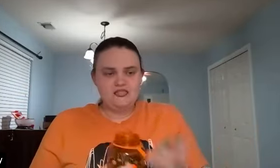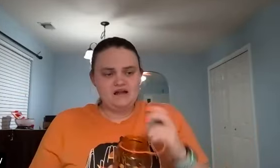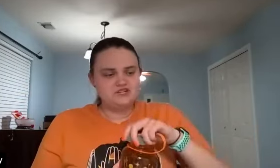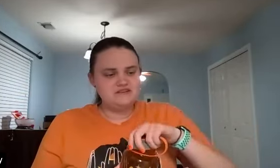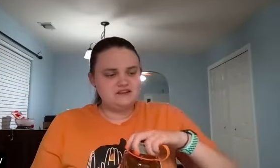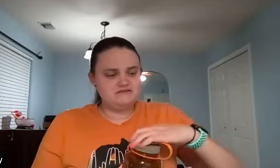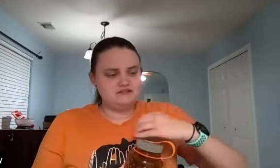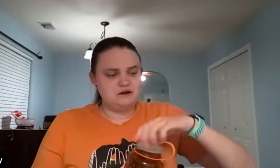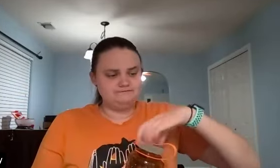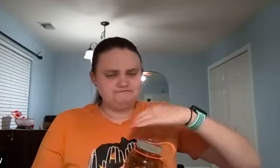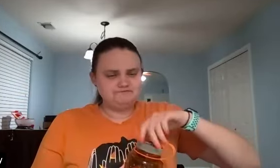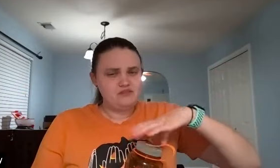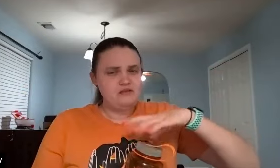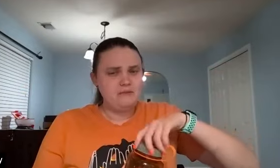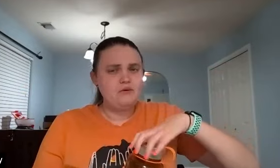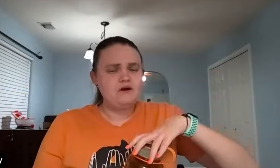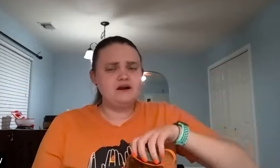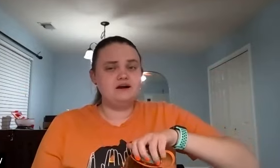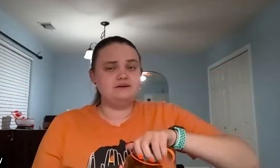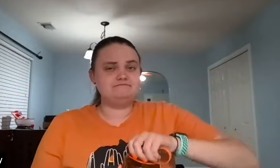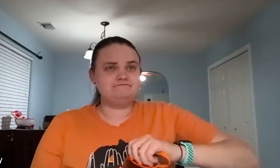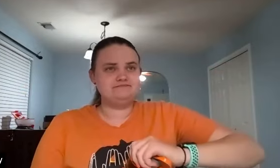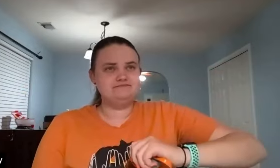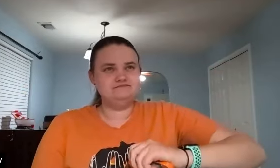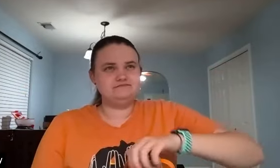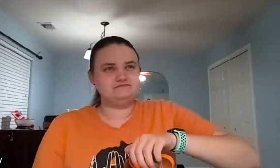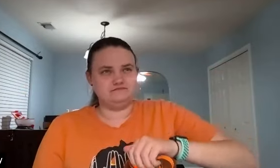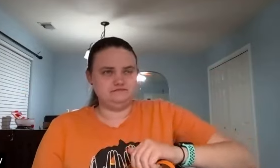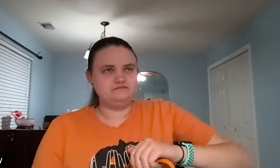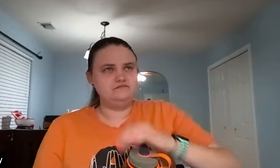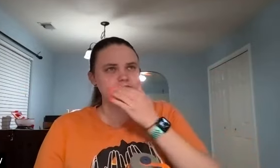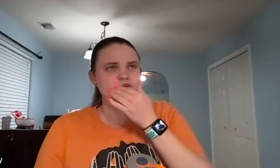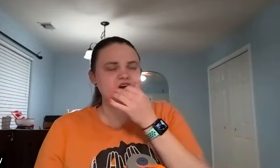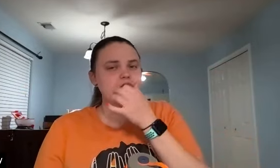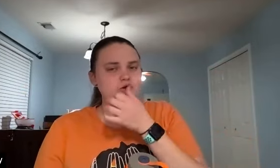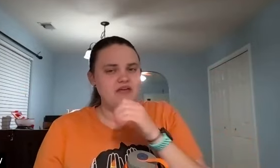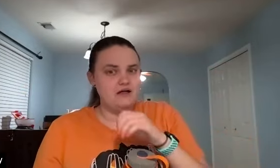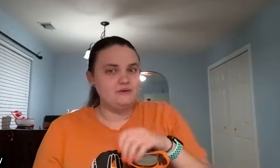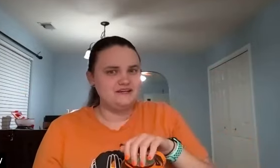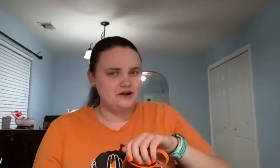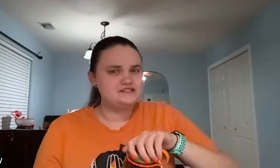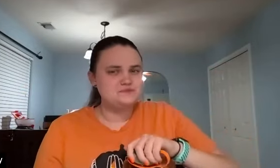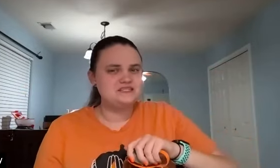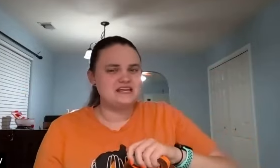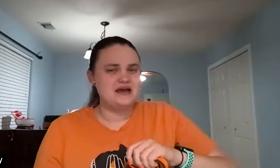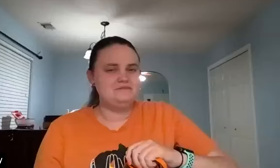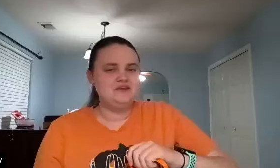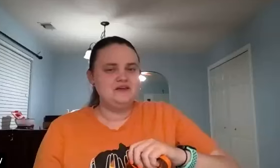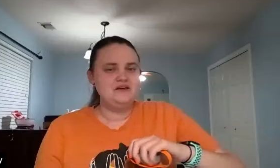I'm trying to think of as well. The more what's kind of hard with Halloween costumes is that they're